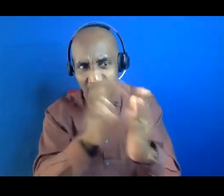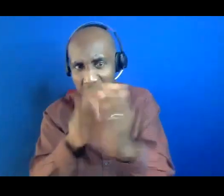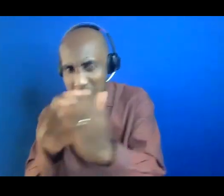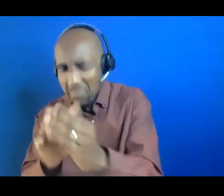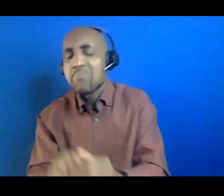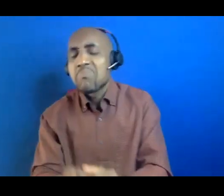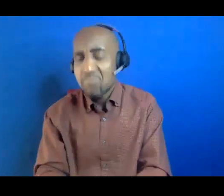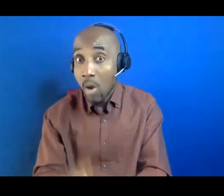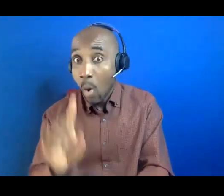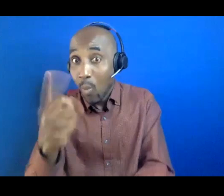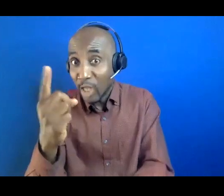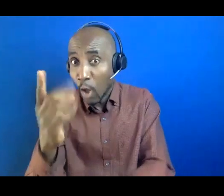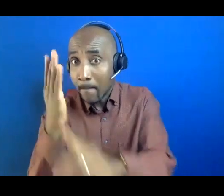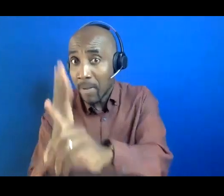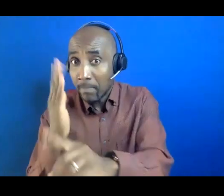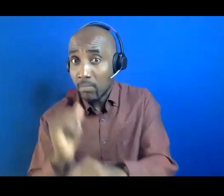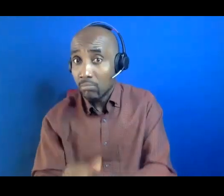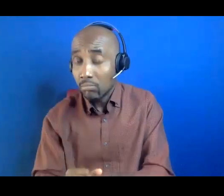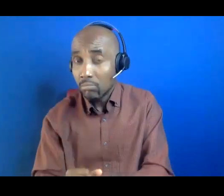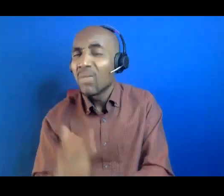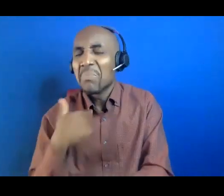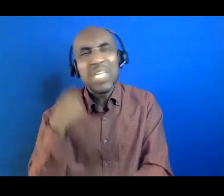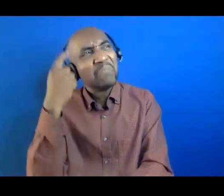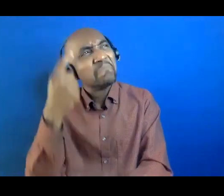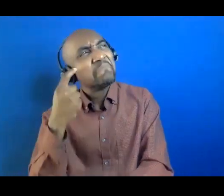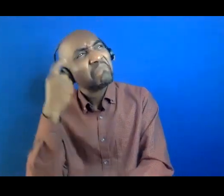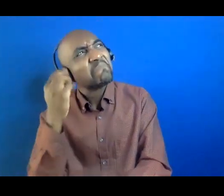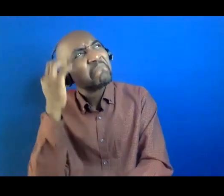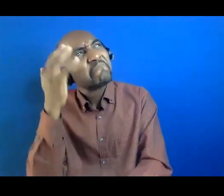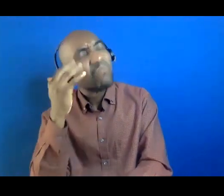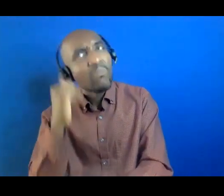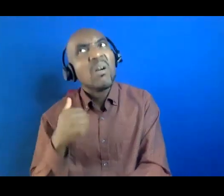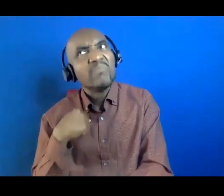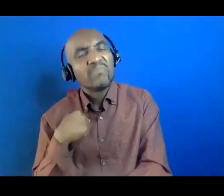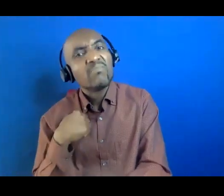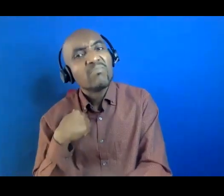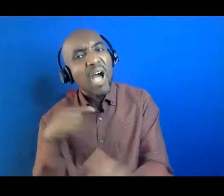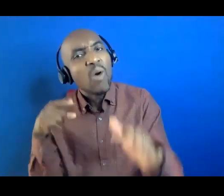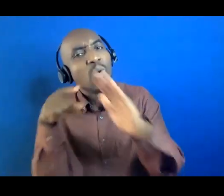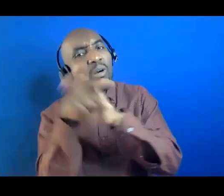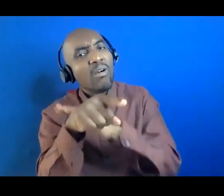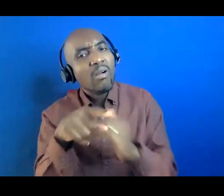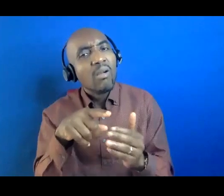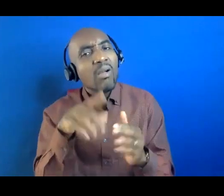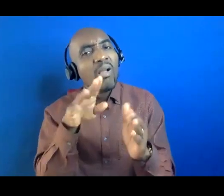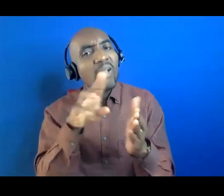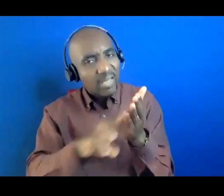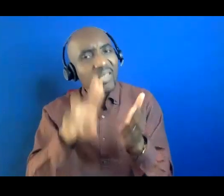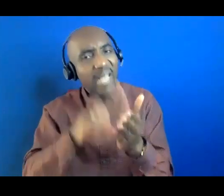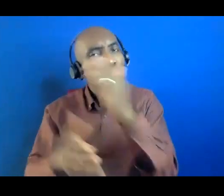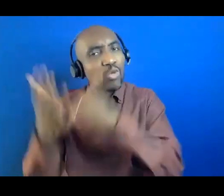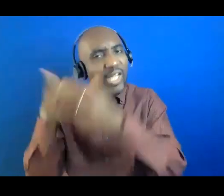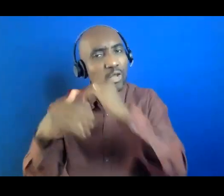soon as it hit 1 o'clock, I thought to myself, I'm going to go to the Natural History Museum and I'm going to